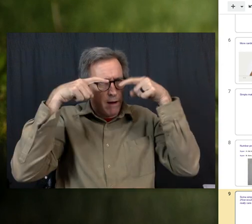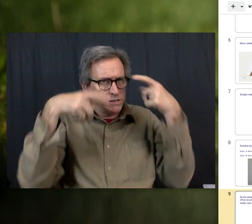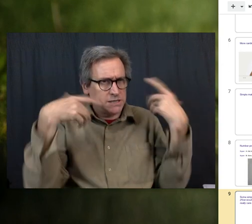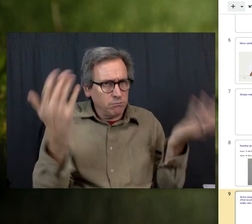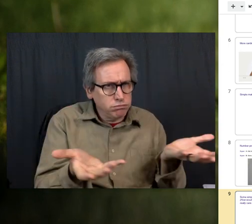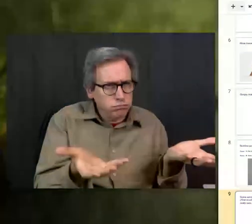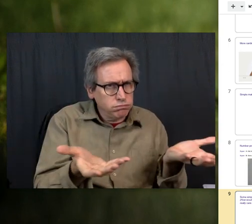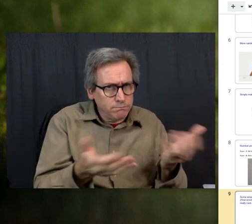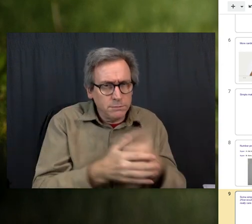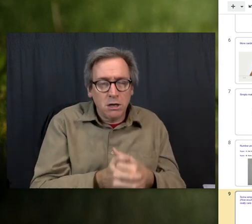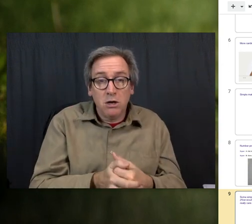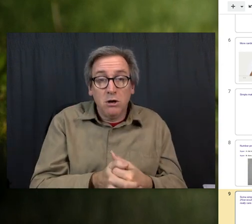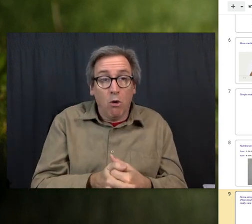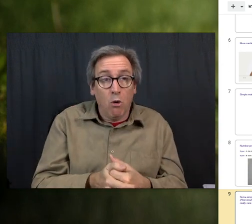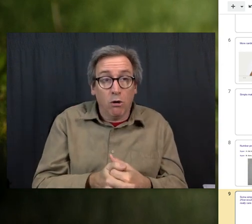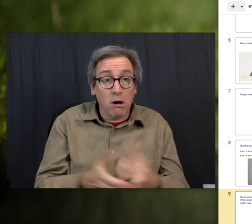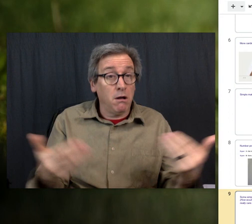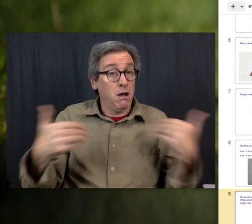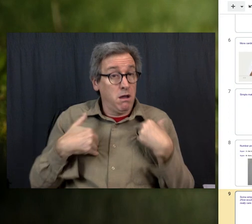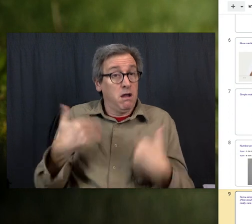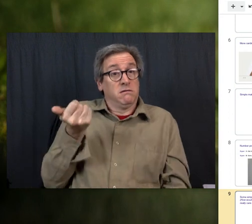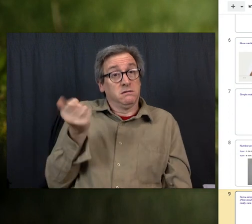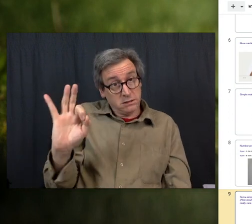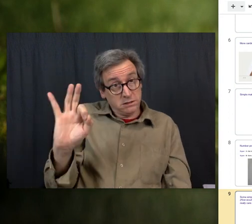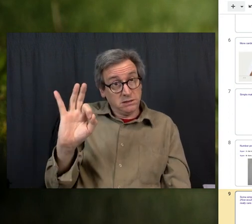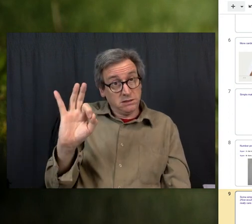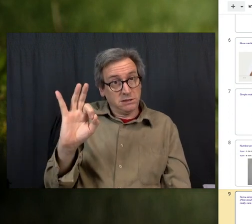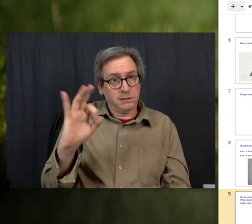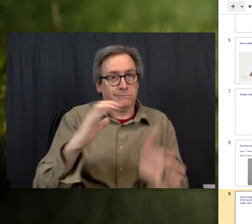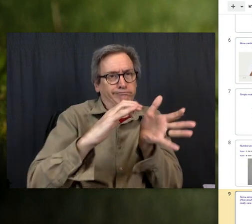So eyebrows down. Or